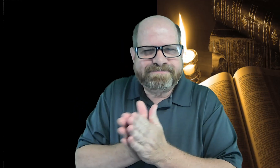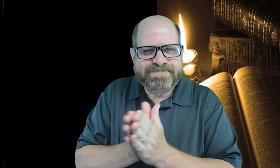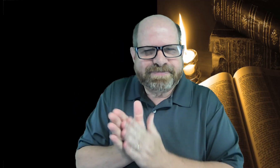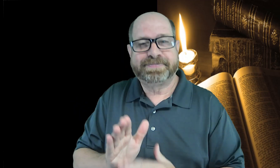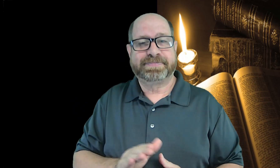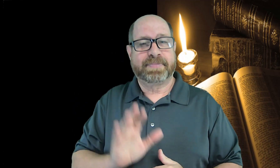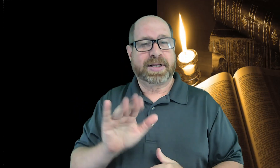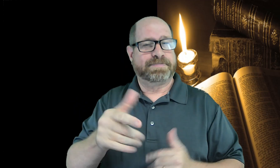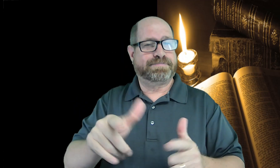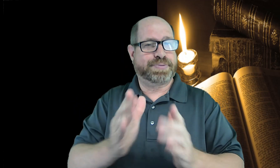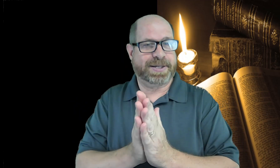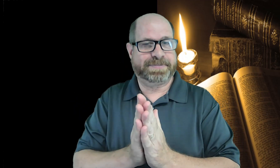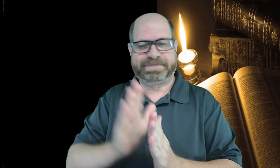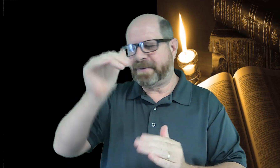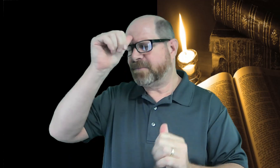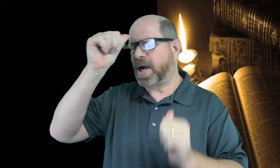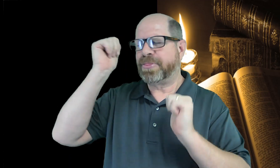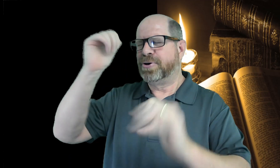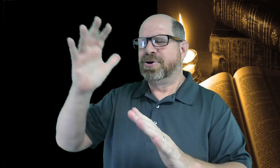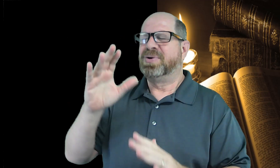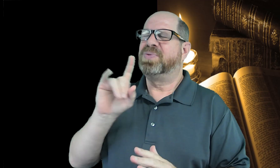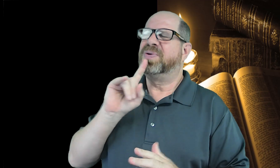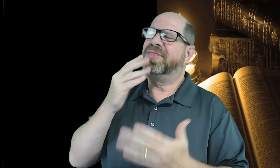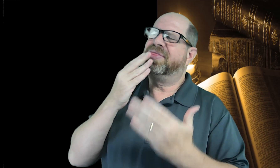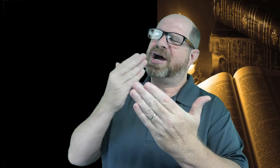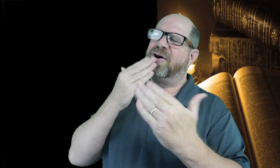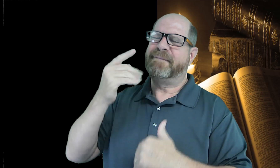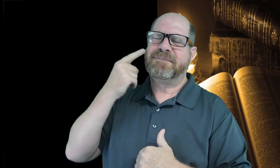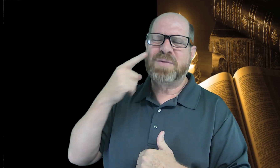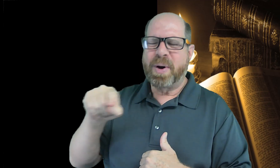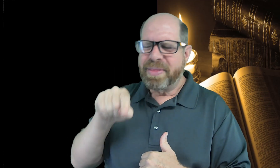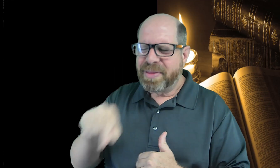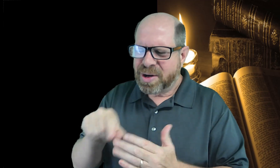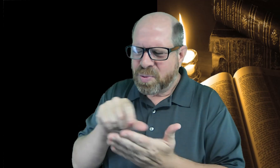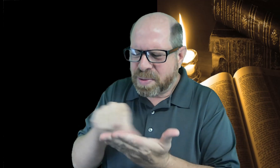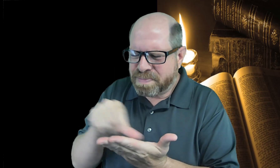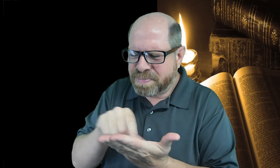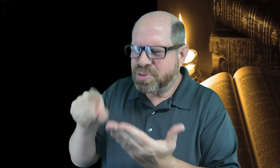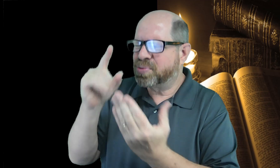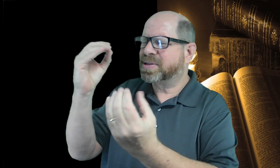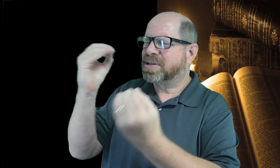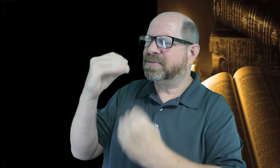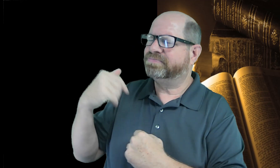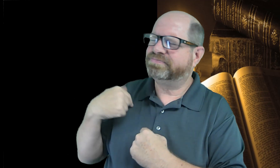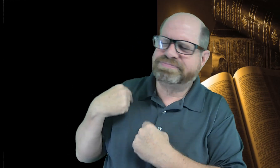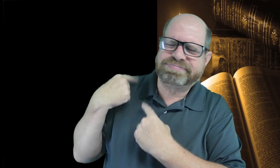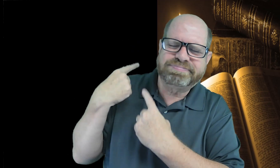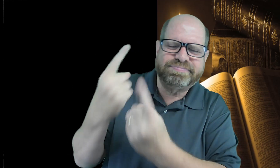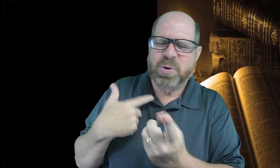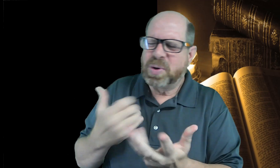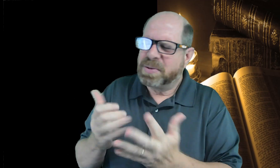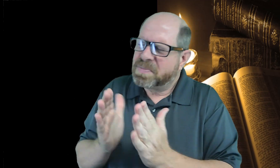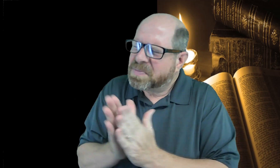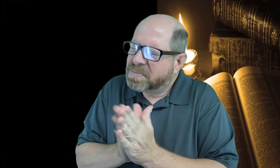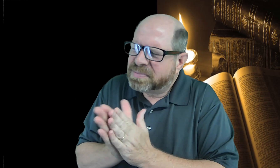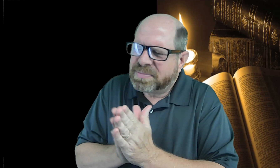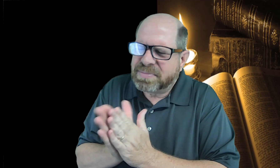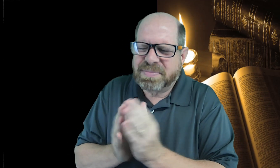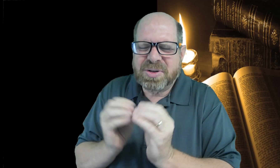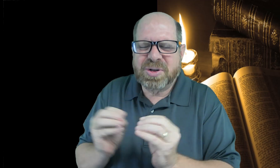us more and more. So let's pray. Heavenly Father, we thank you for this scripture that you've been teaching